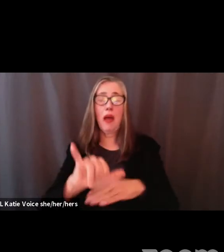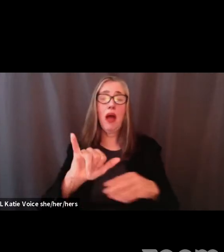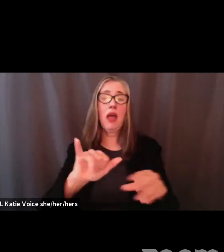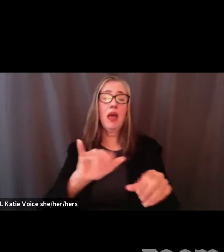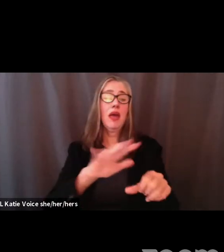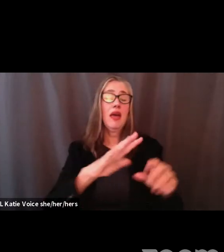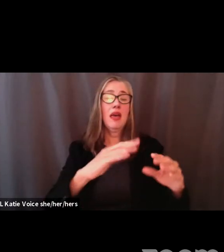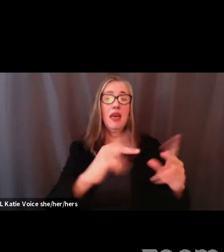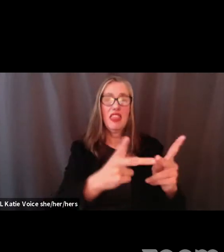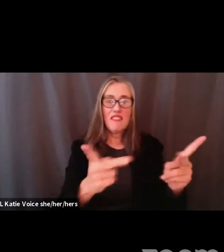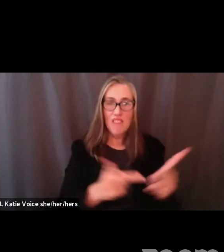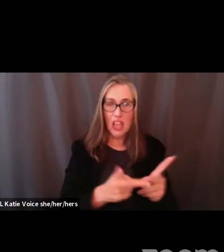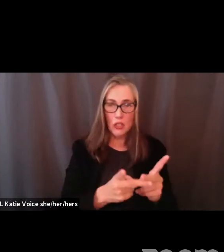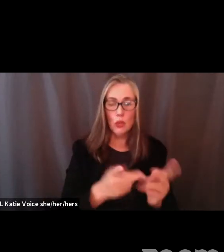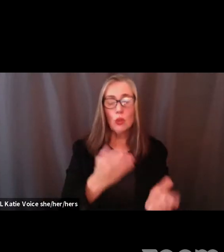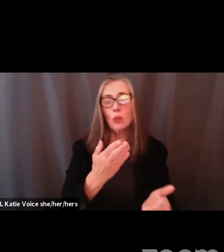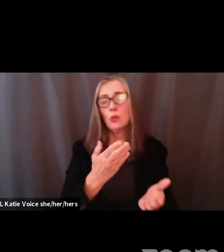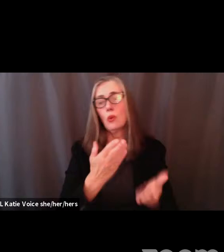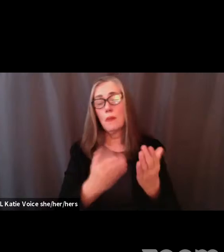could